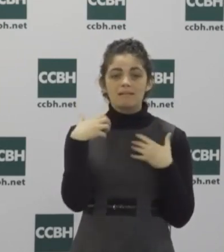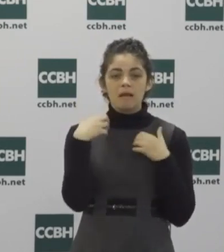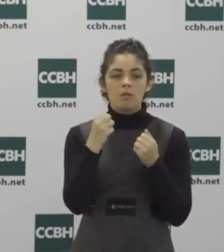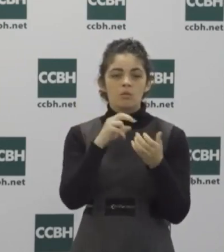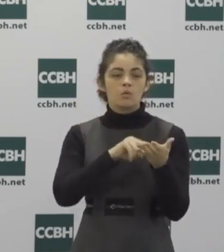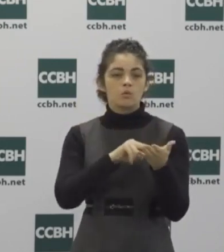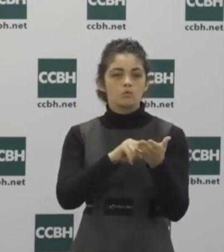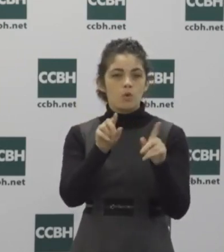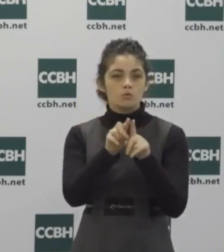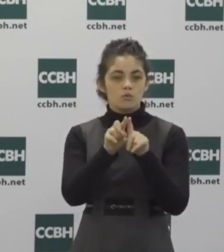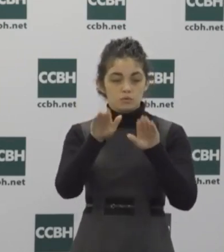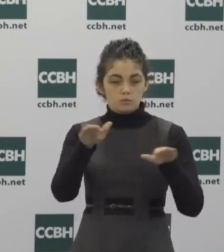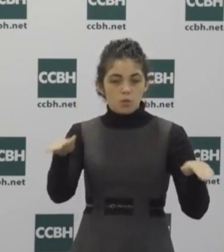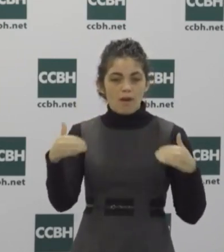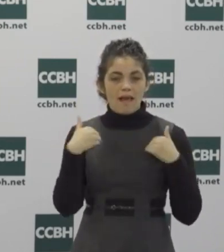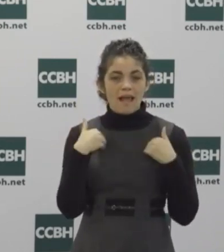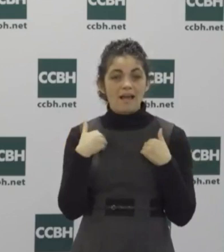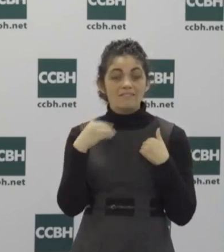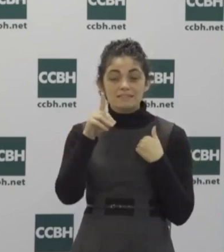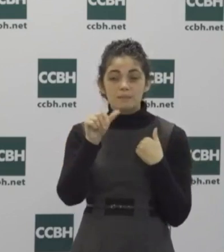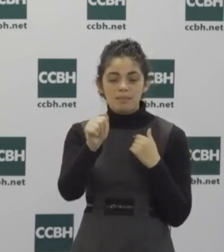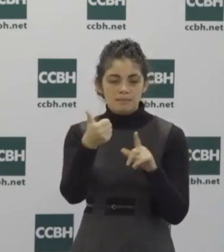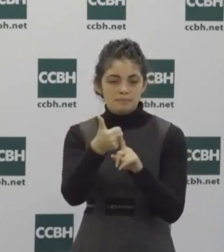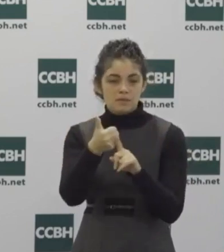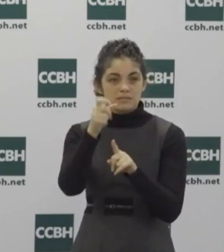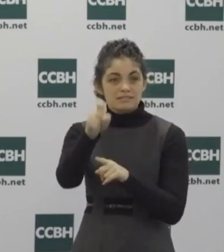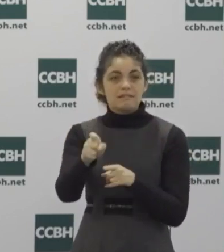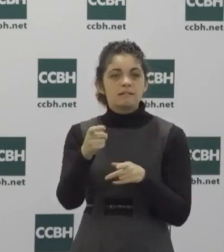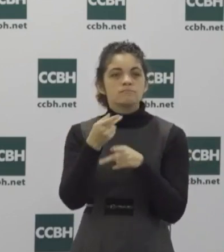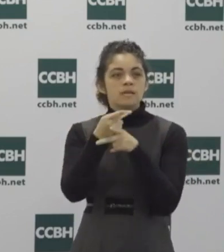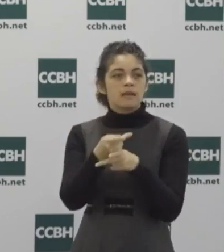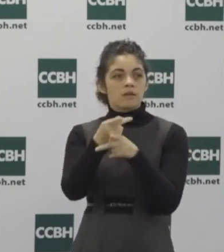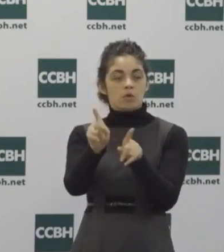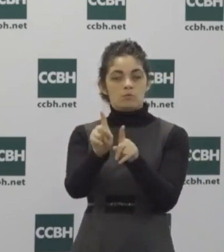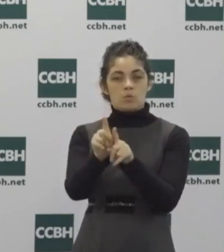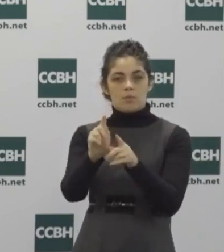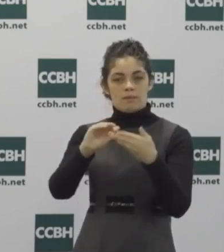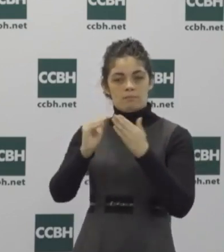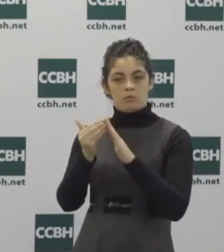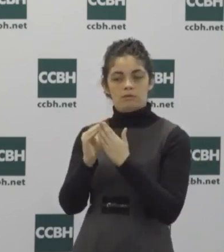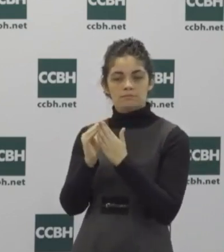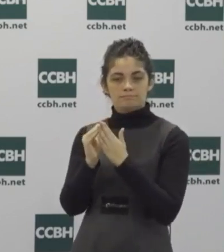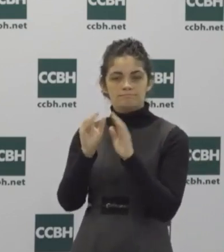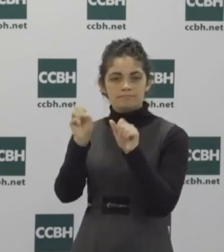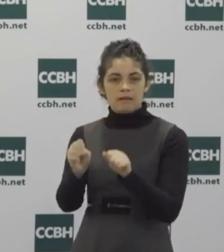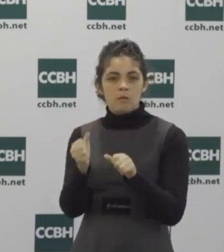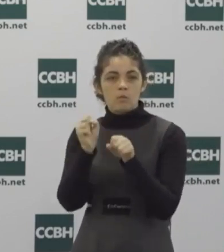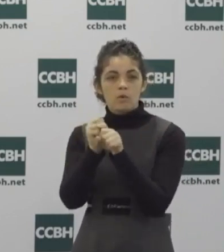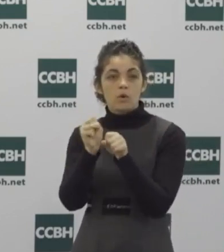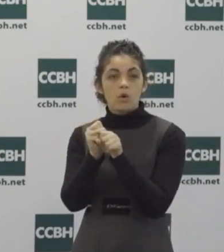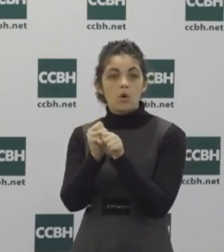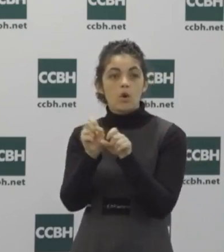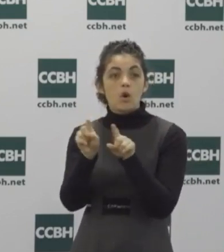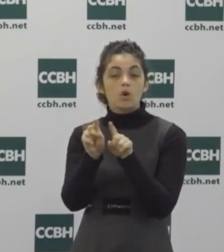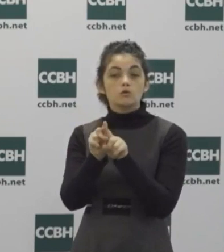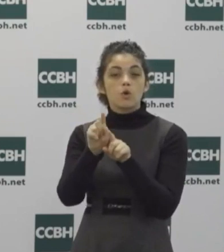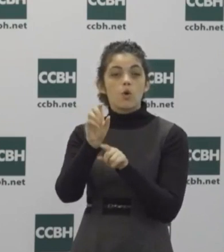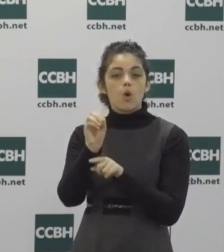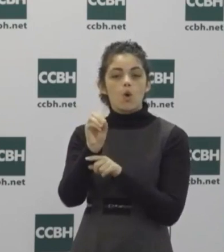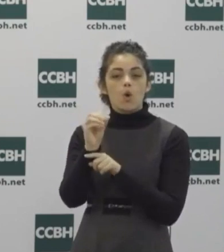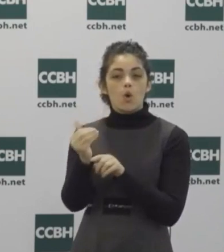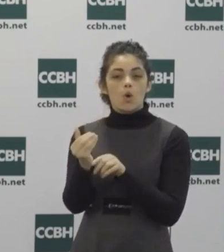providing care to children that have medical disabilities in the community, and we're working on our overdose